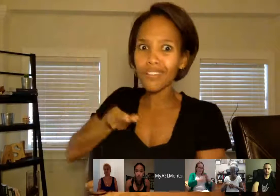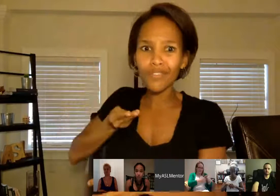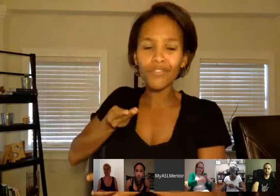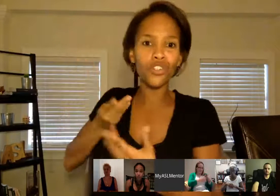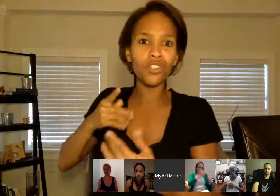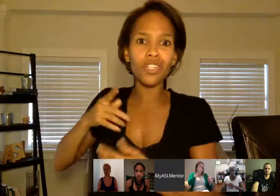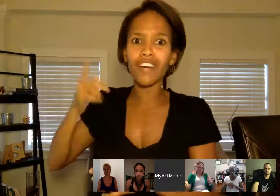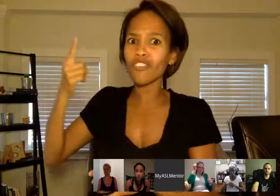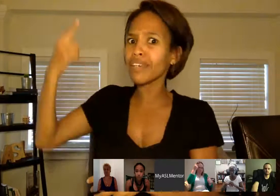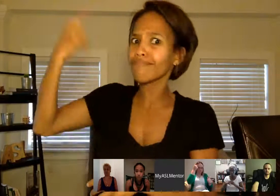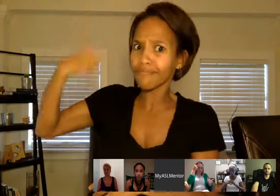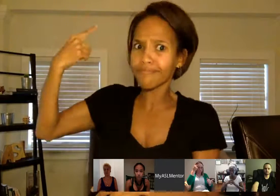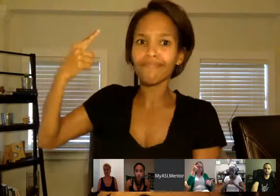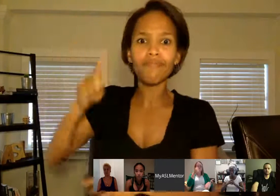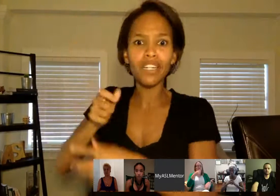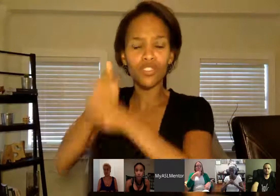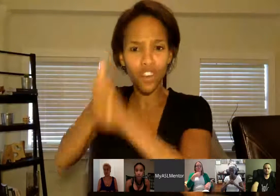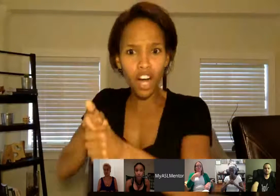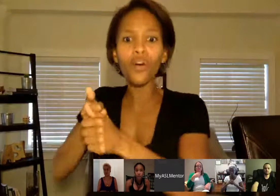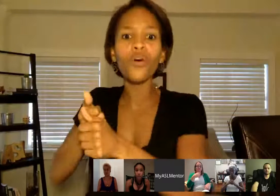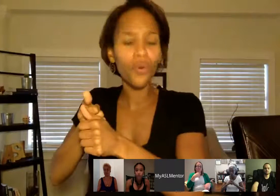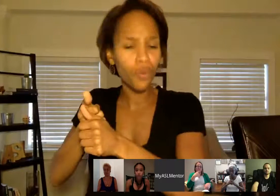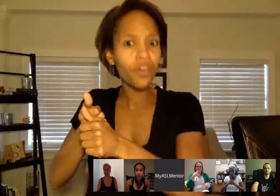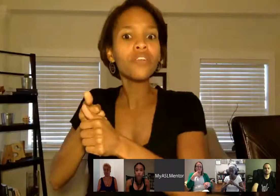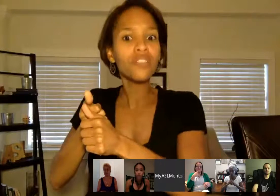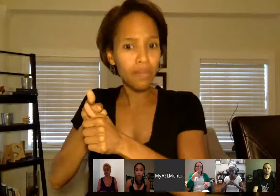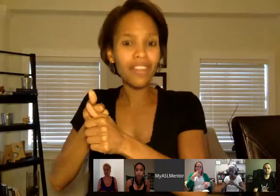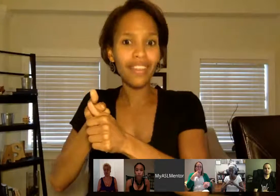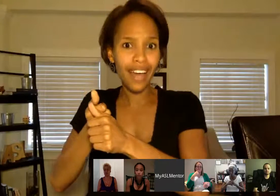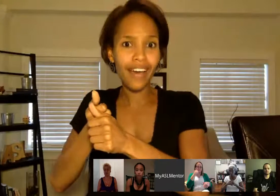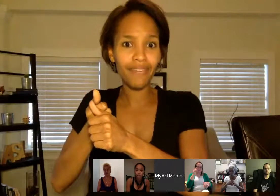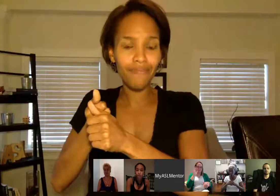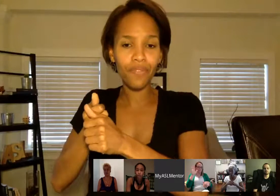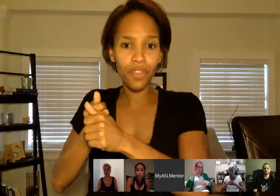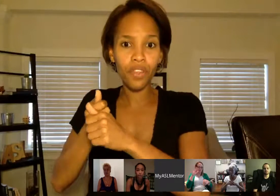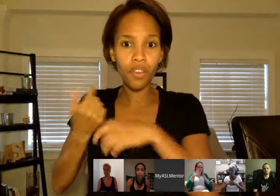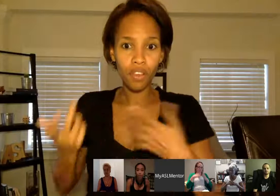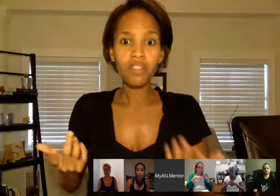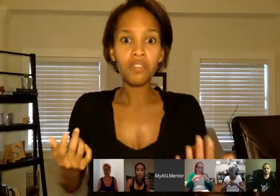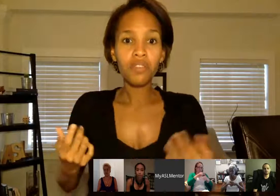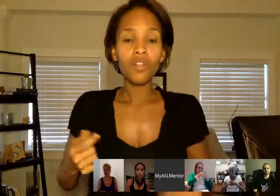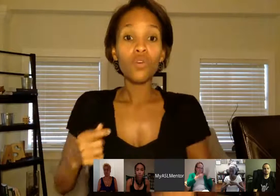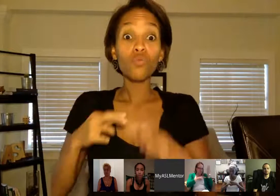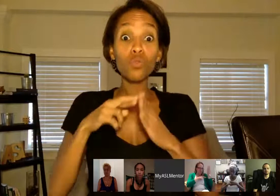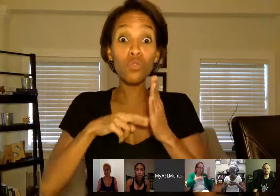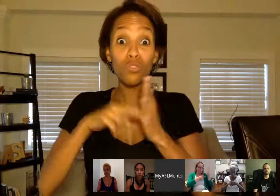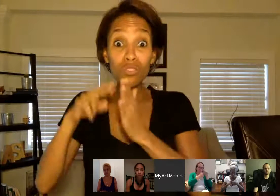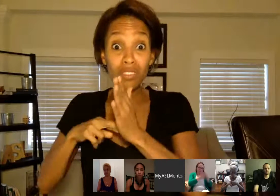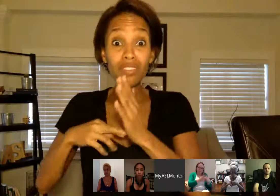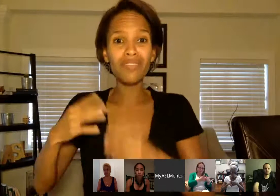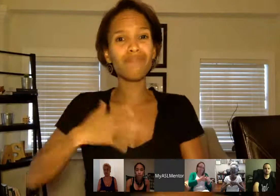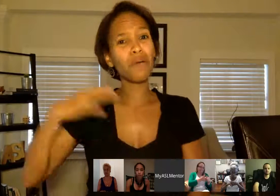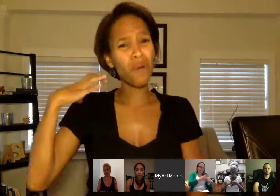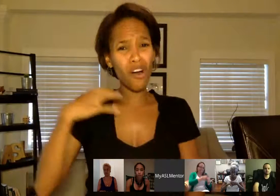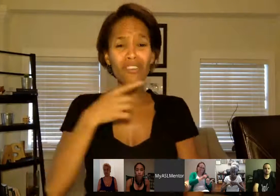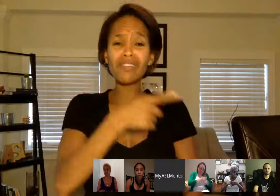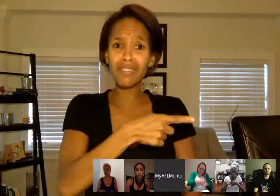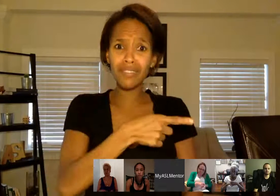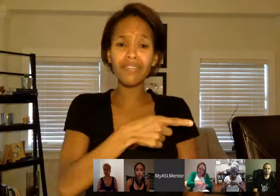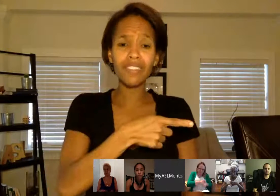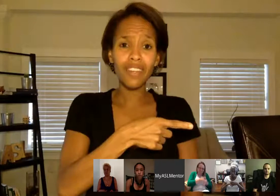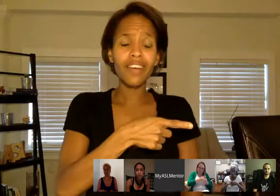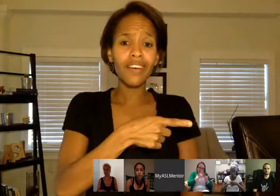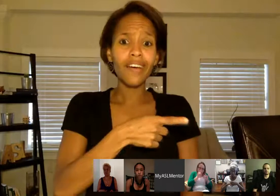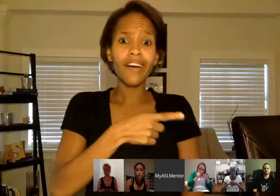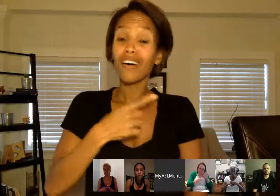government give, or government must follow, something like that. rules, my